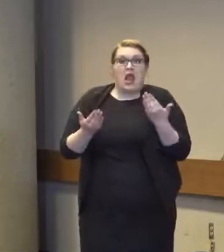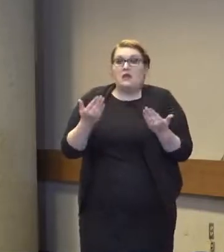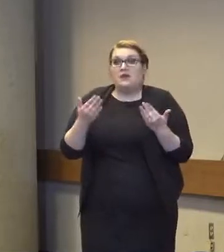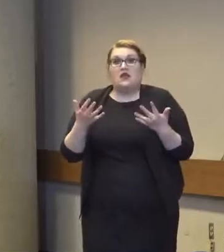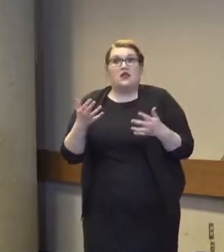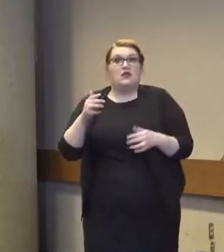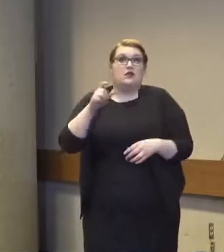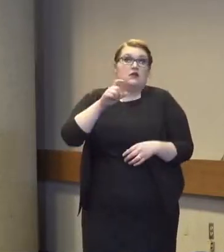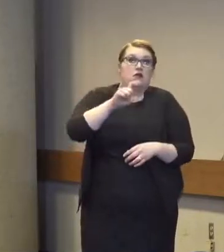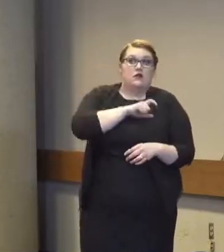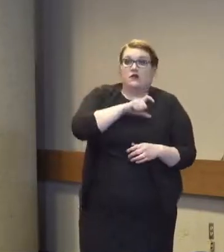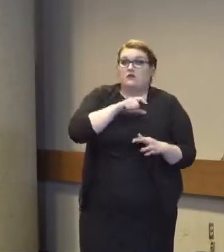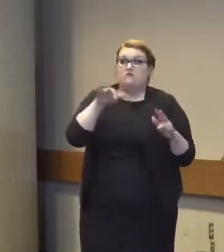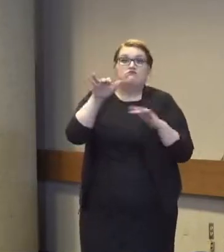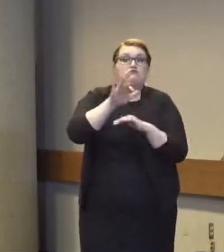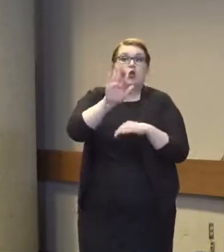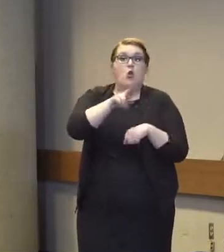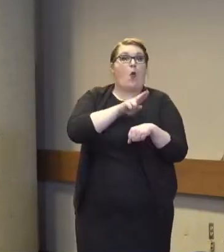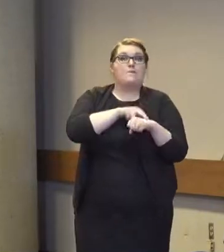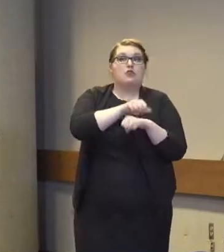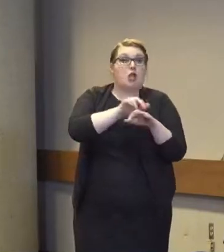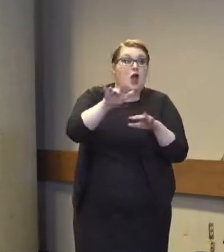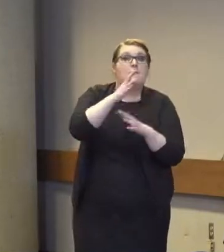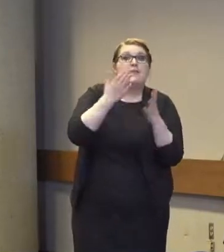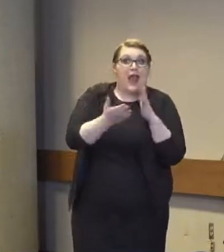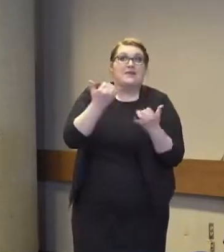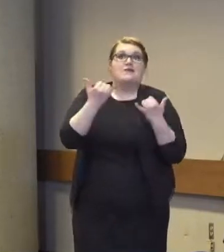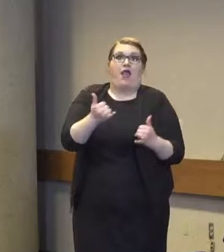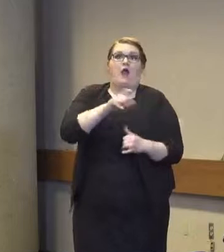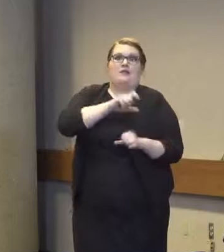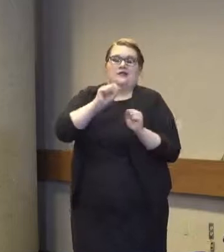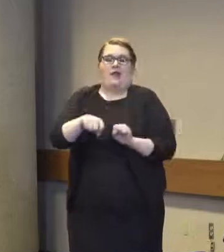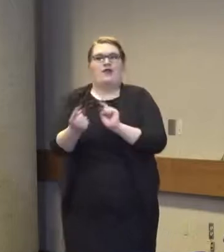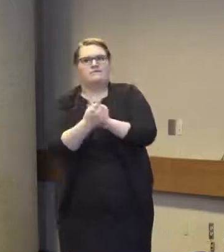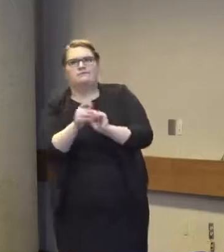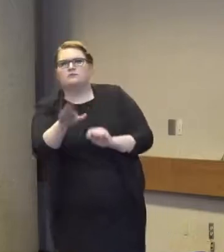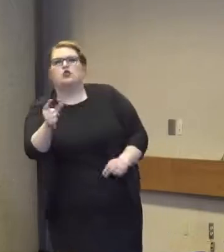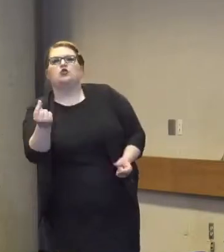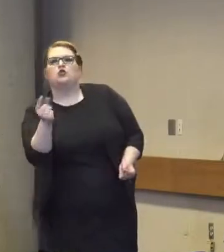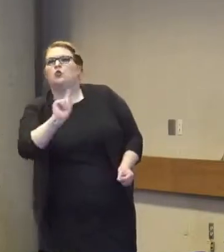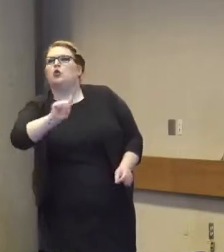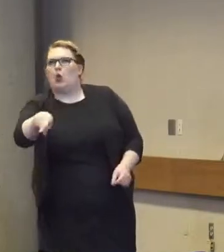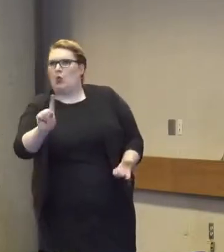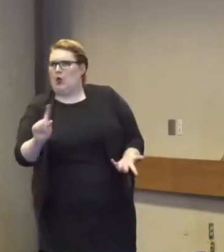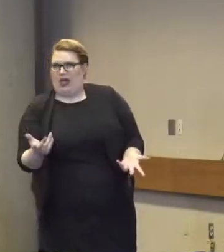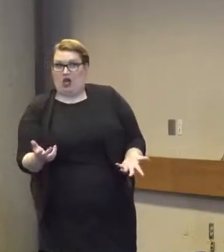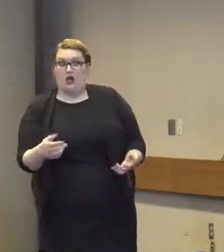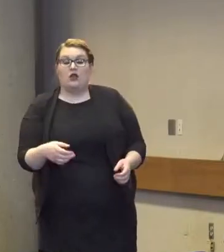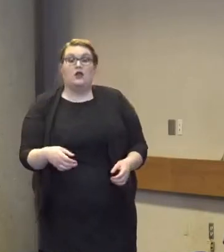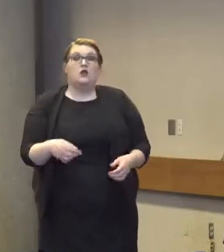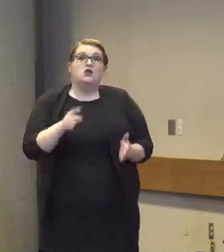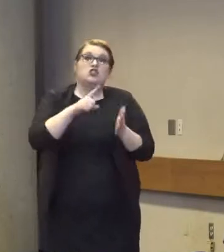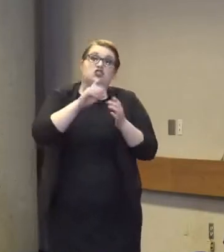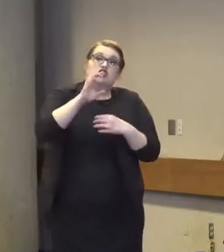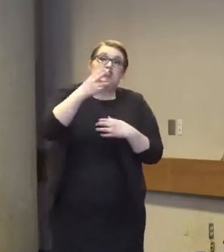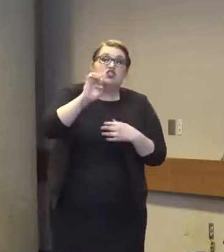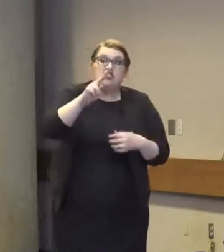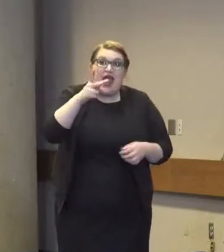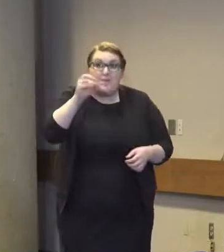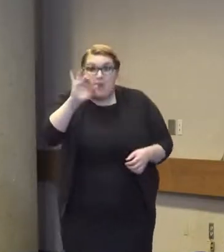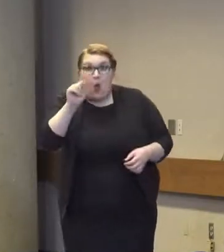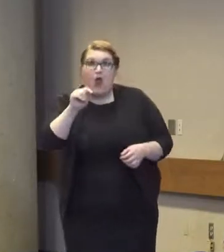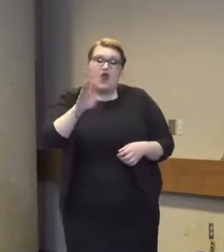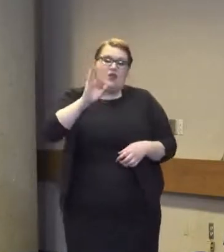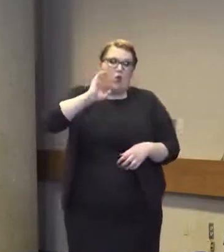law enforcement going out and doing their normal business, be asked about where you're going. Again, it's not going to be checkpoints, it's not going to be stops,